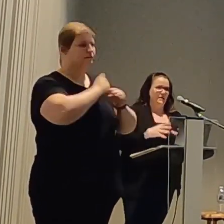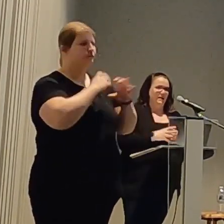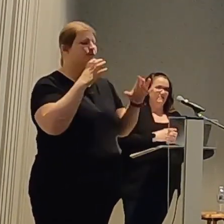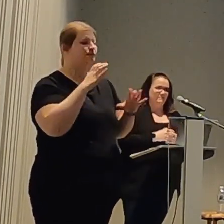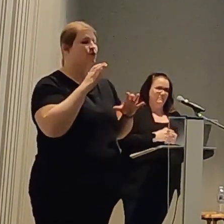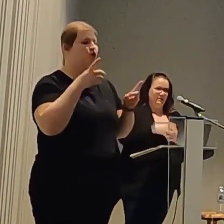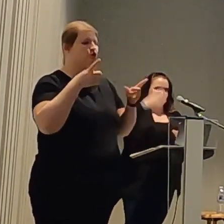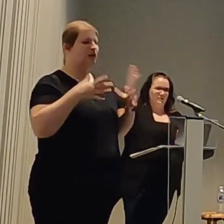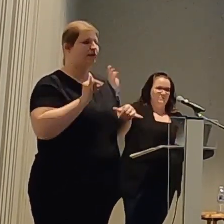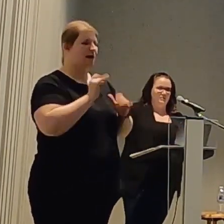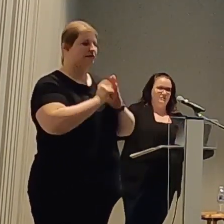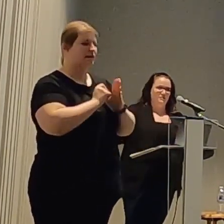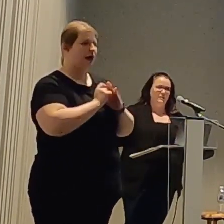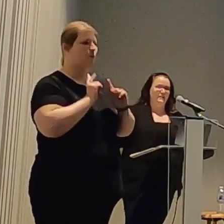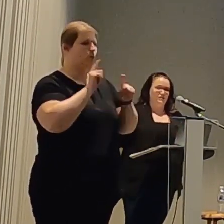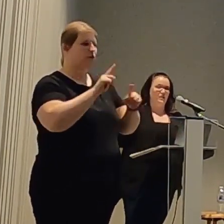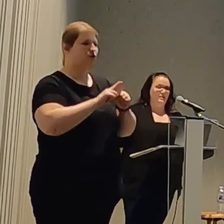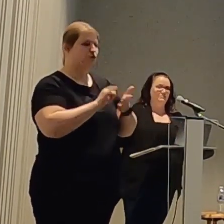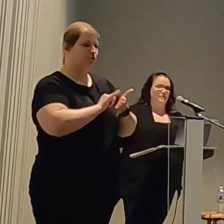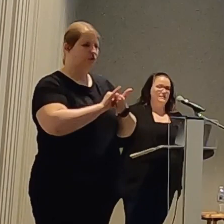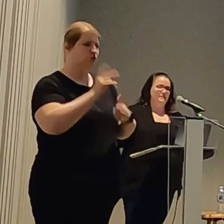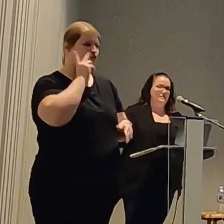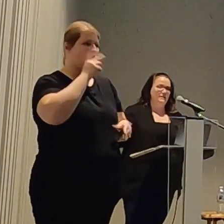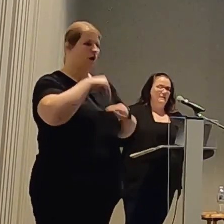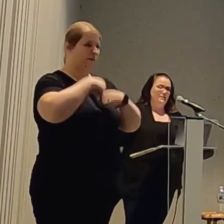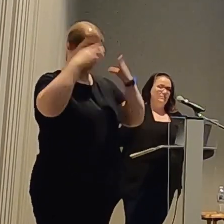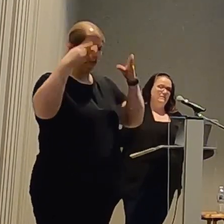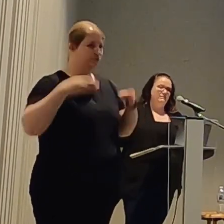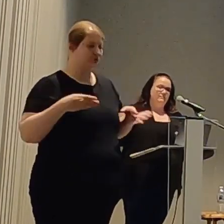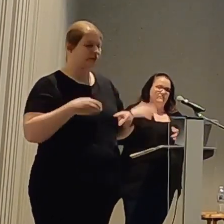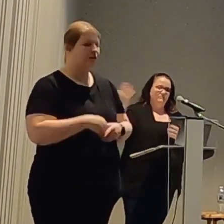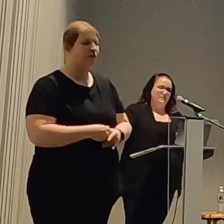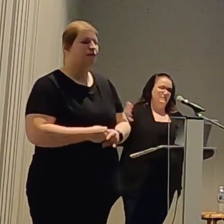director at the time made a trip to New York and saw it in person.